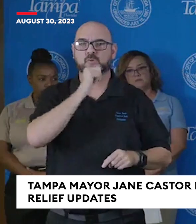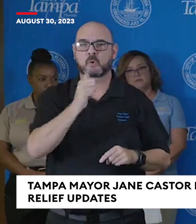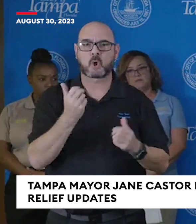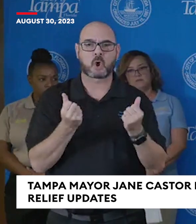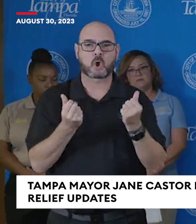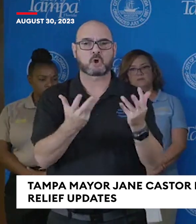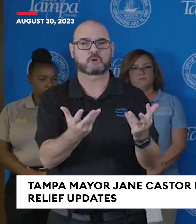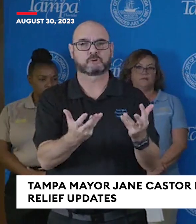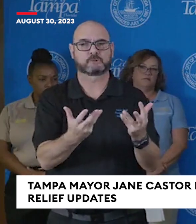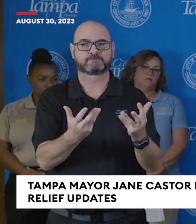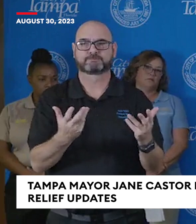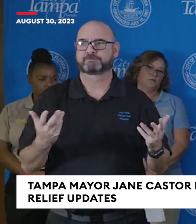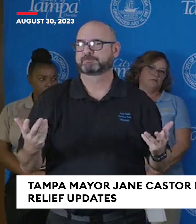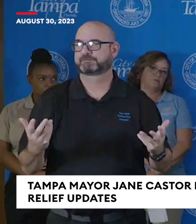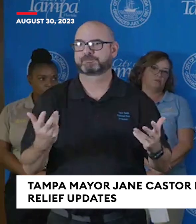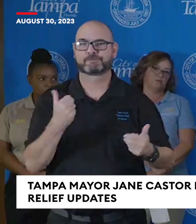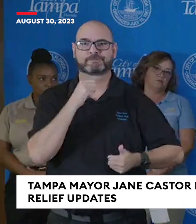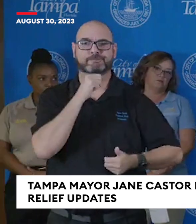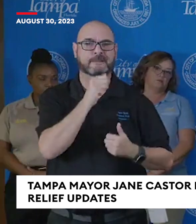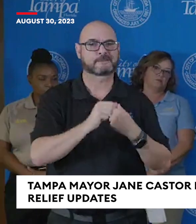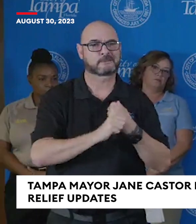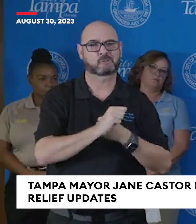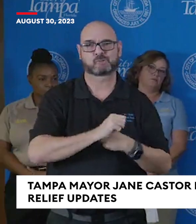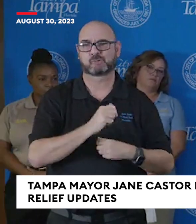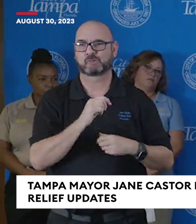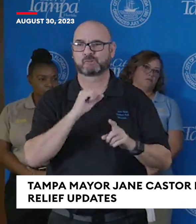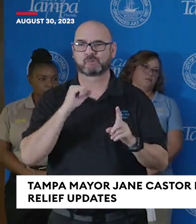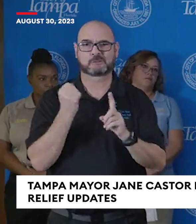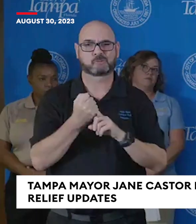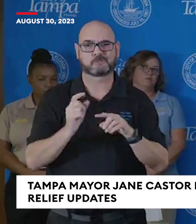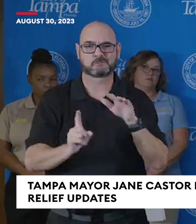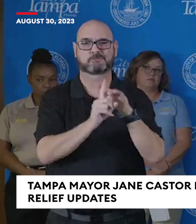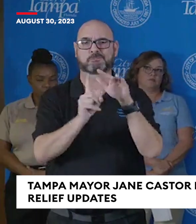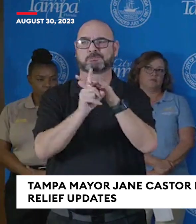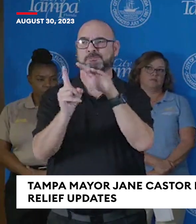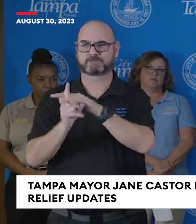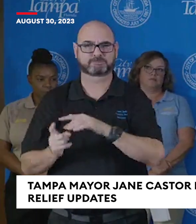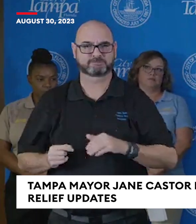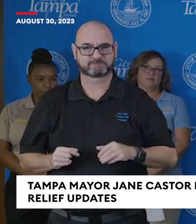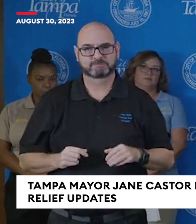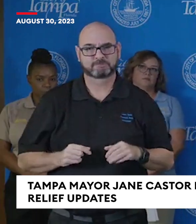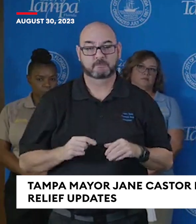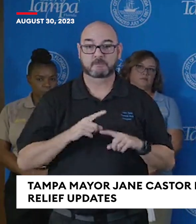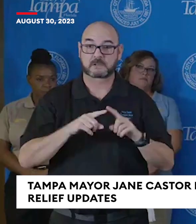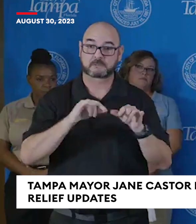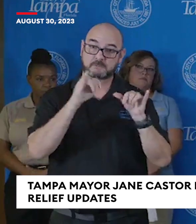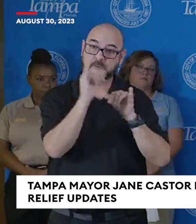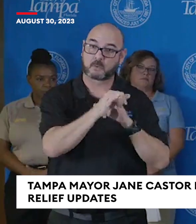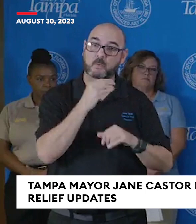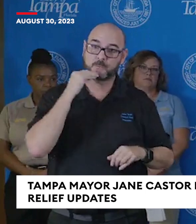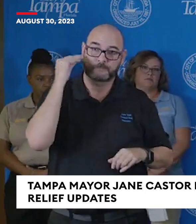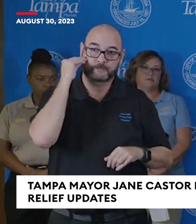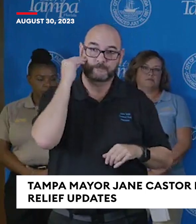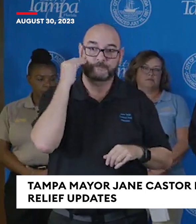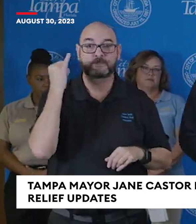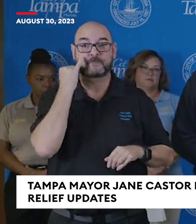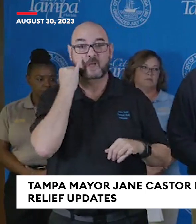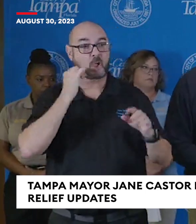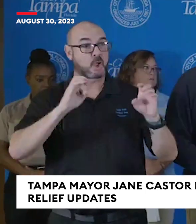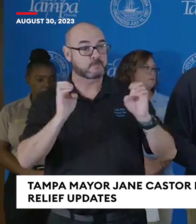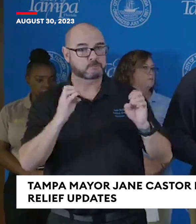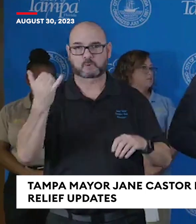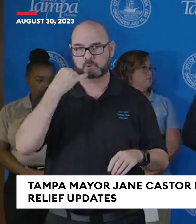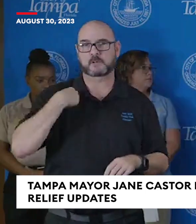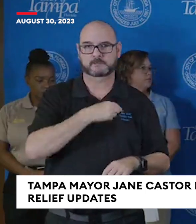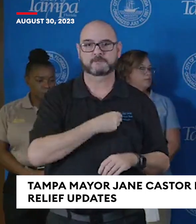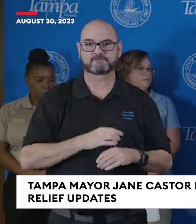unnecessary, dangerous situation. Stay at home and call us if it's a life-threatening emergency, and please stay off the roads. Thank you, Mayor.